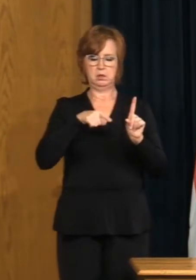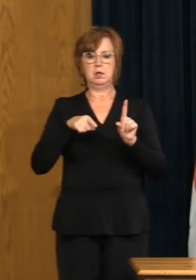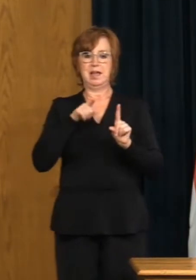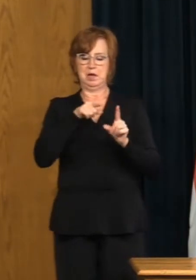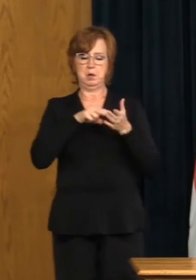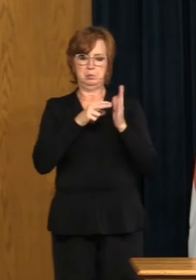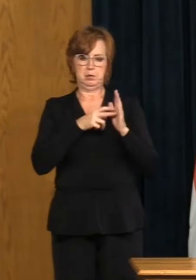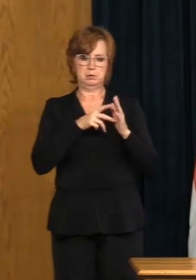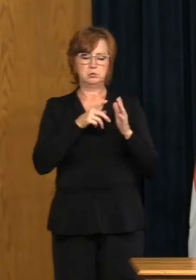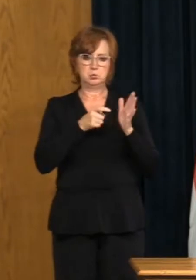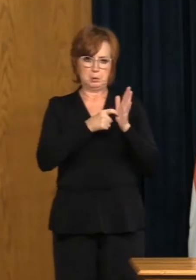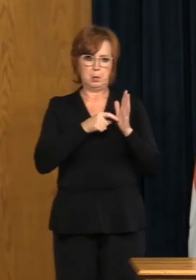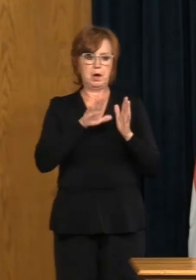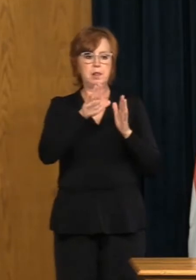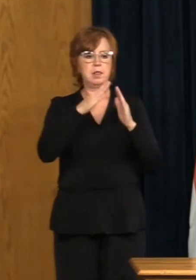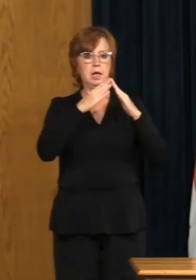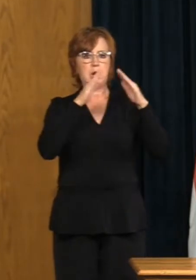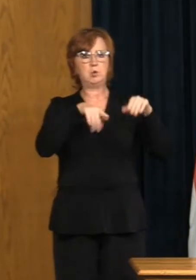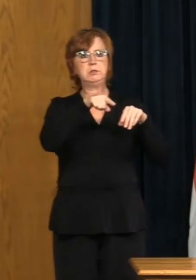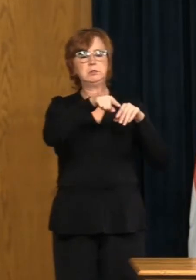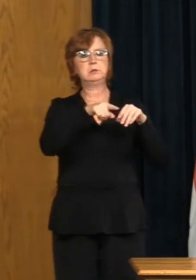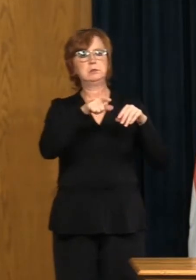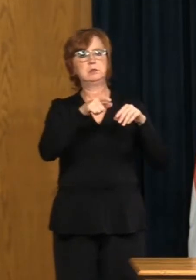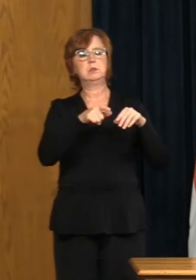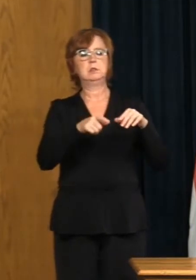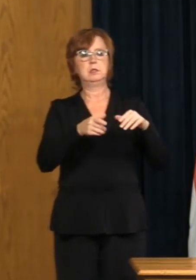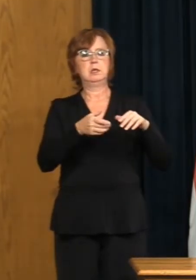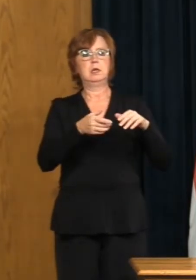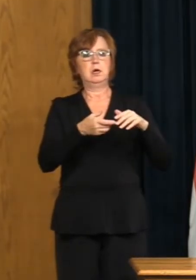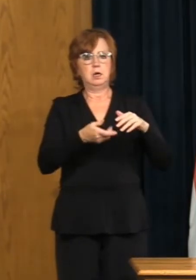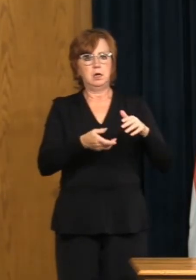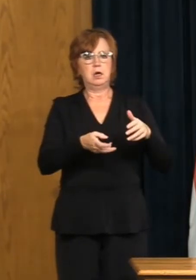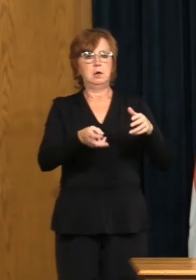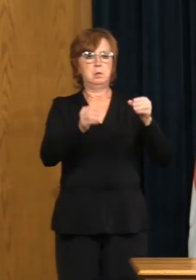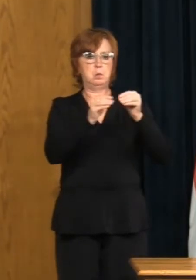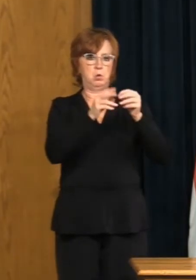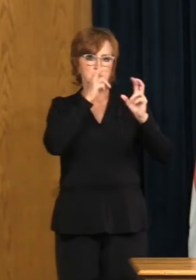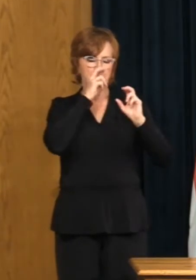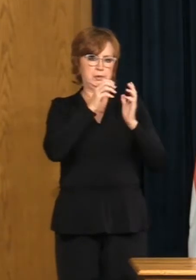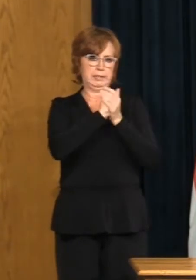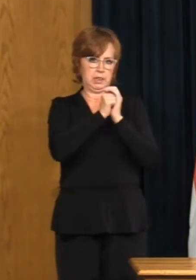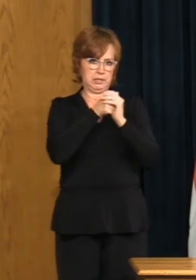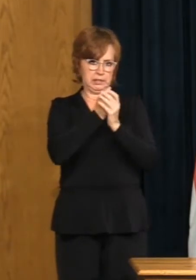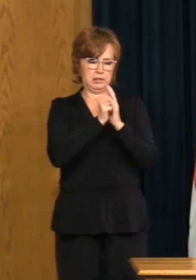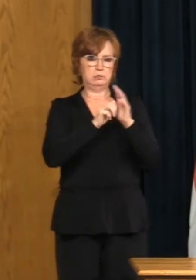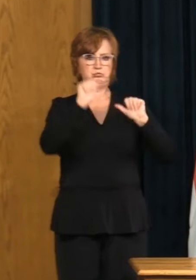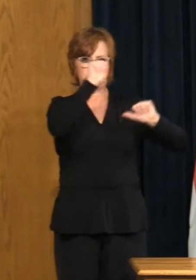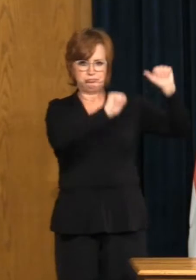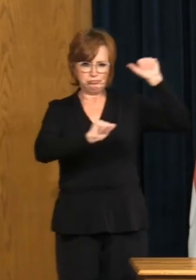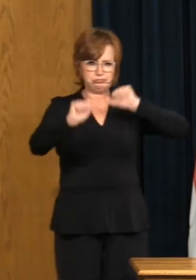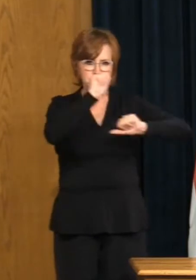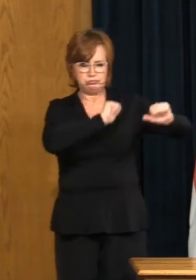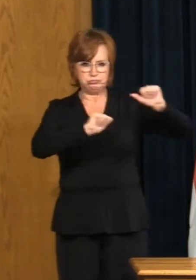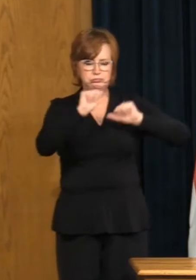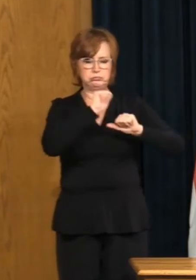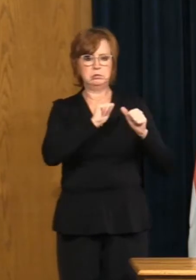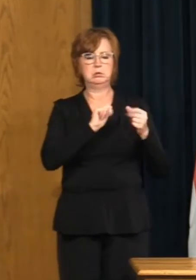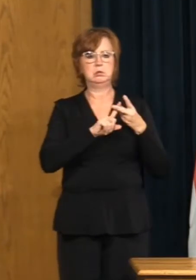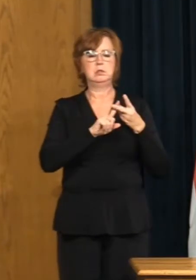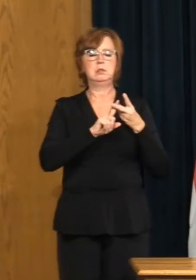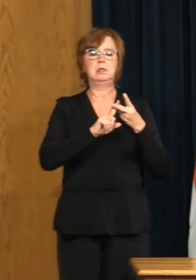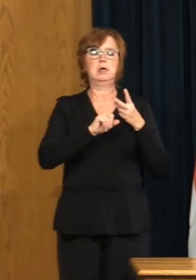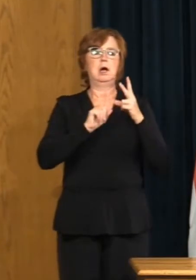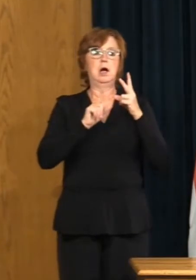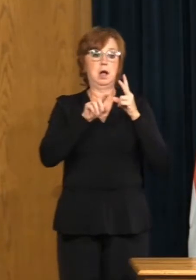cleaning, also, isolating those residents as well, further isolation of those residents, and also ongoing screening of other